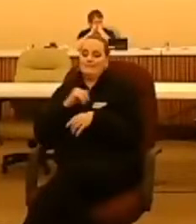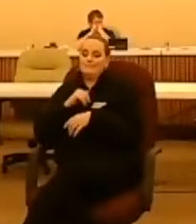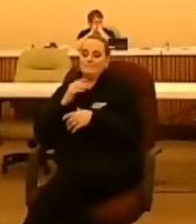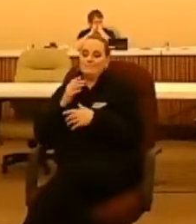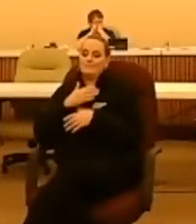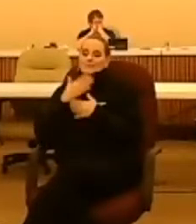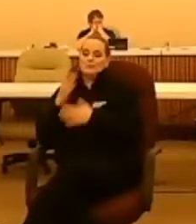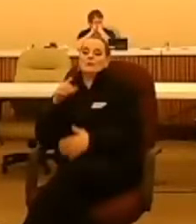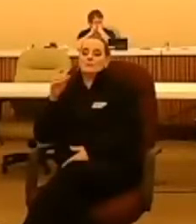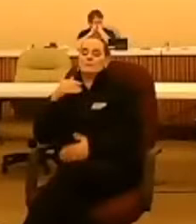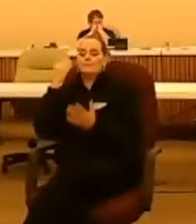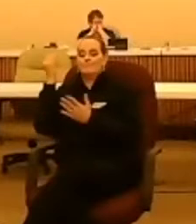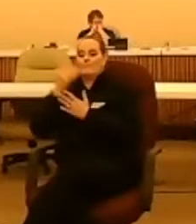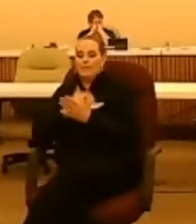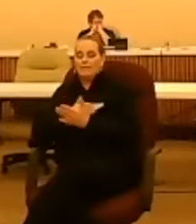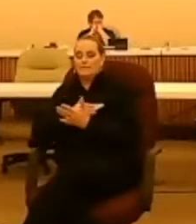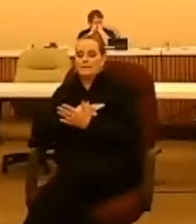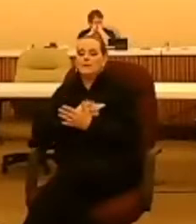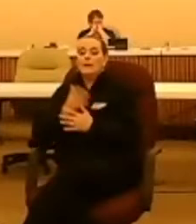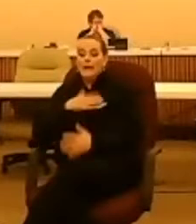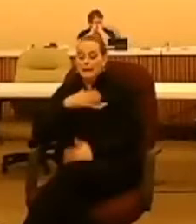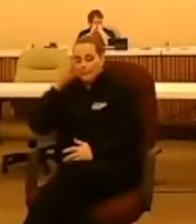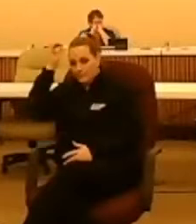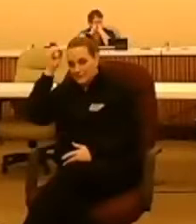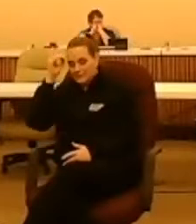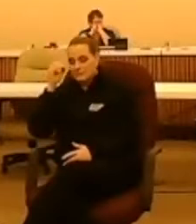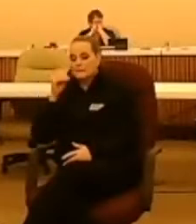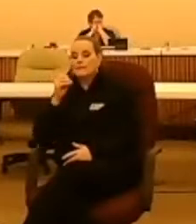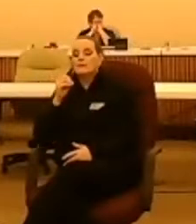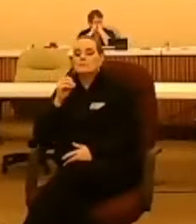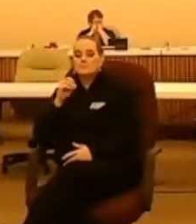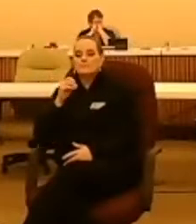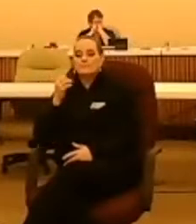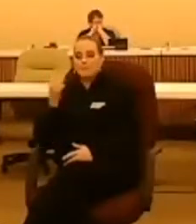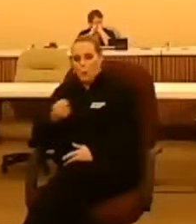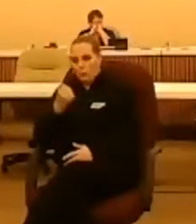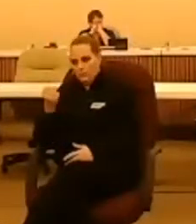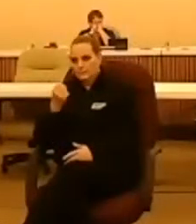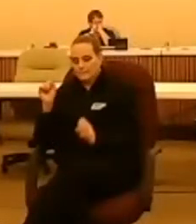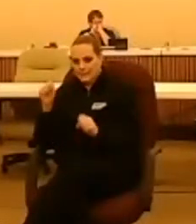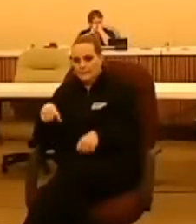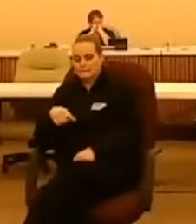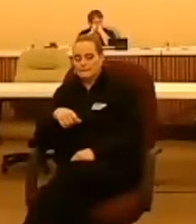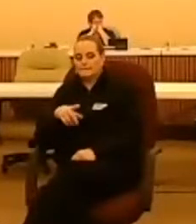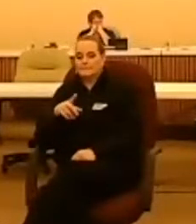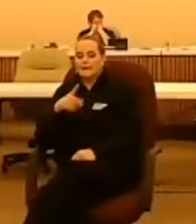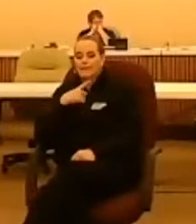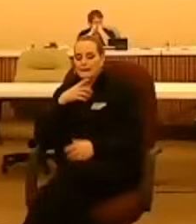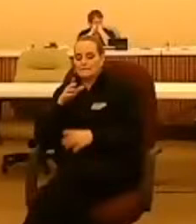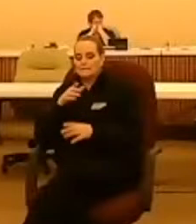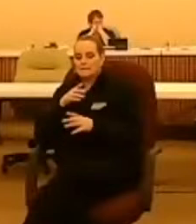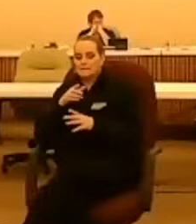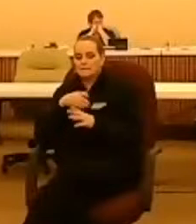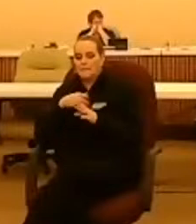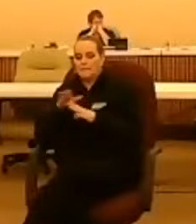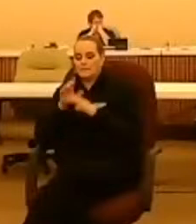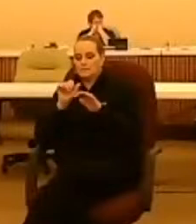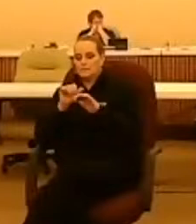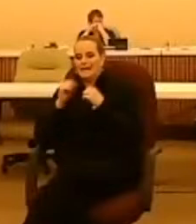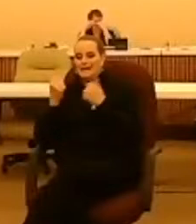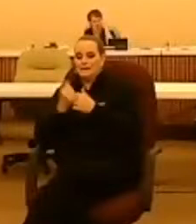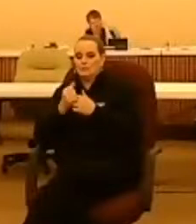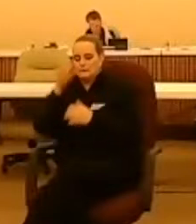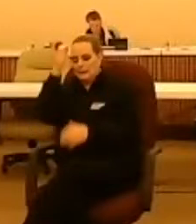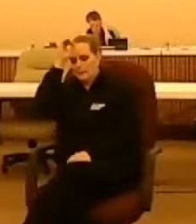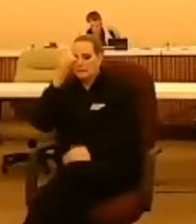2, that in my opinion, that would be withholdable under FOIL because that is an interagency opinion. Some